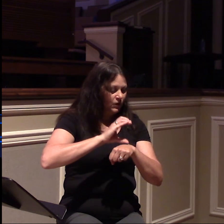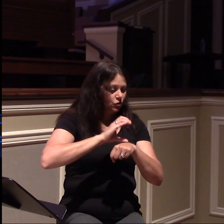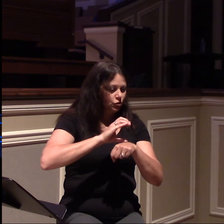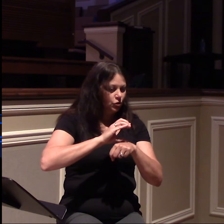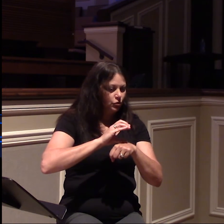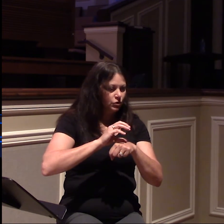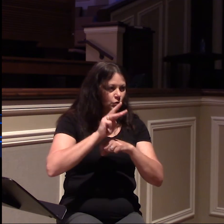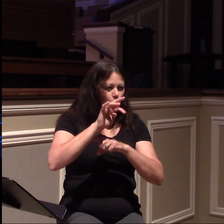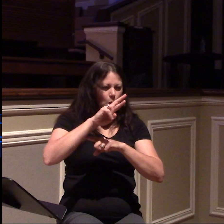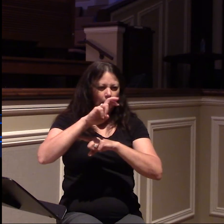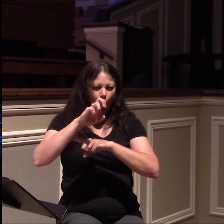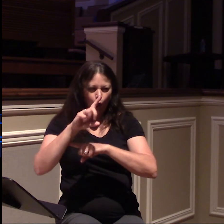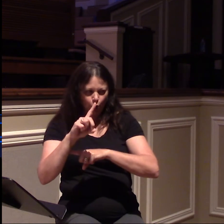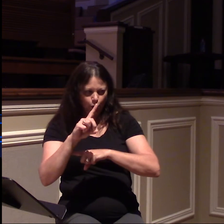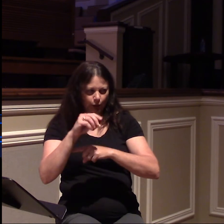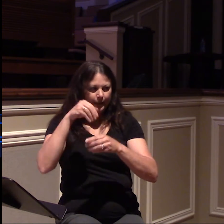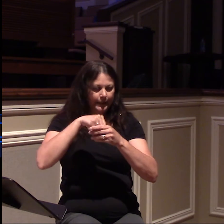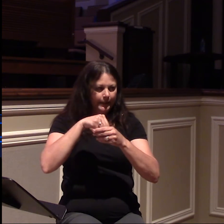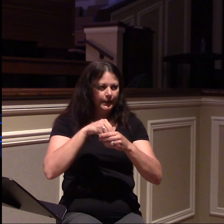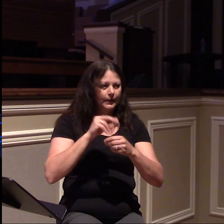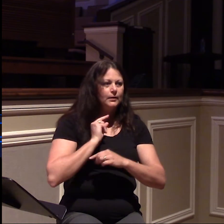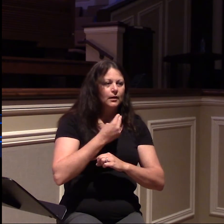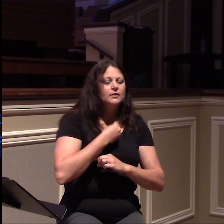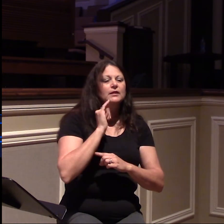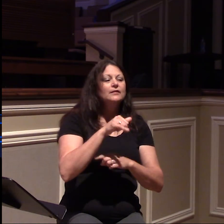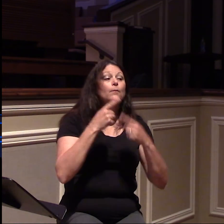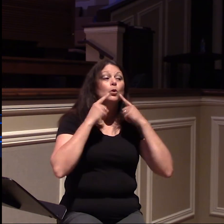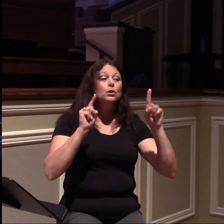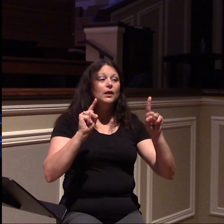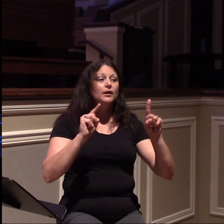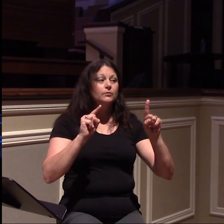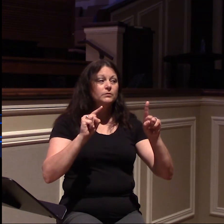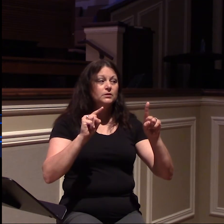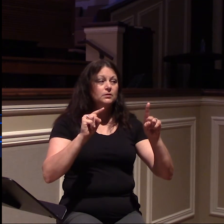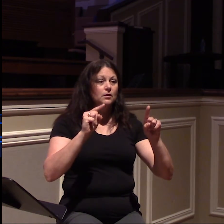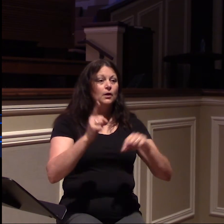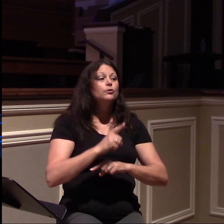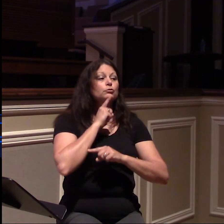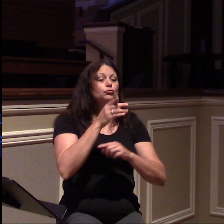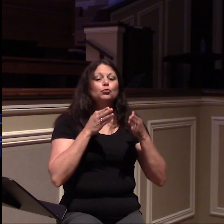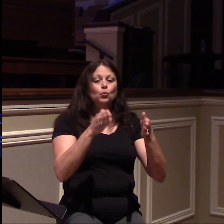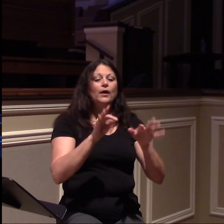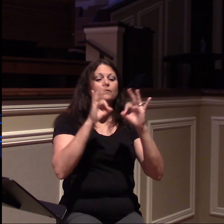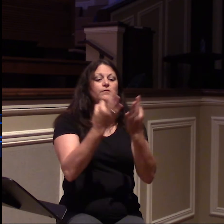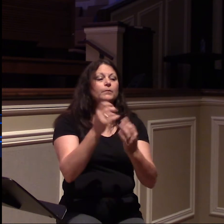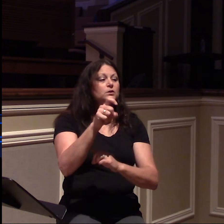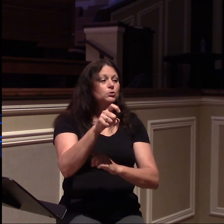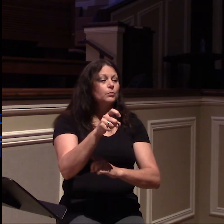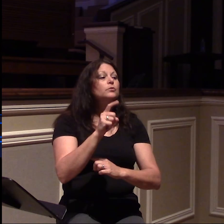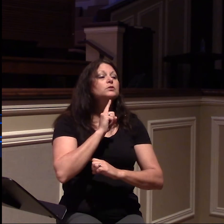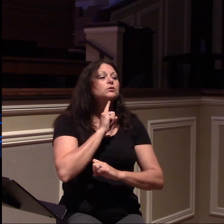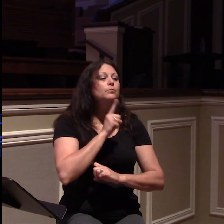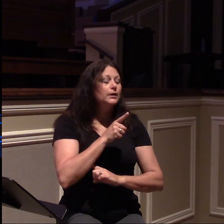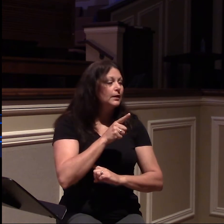Secondly, the church proclaims the essence of the family. So if we're forged in the family, what forges